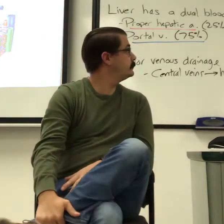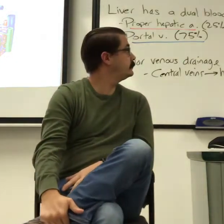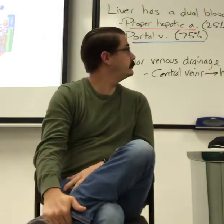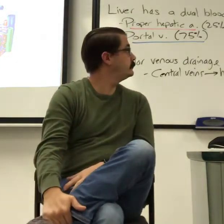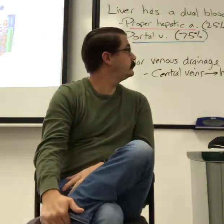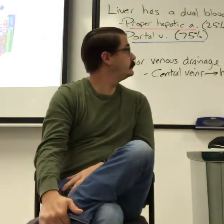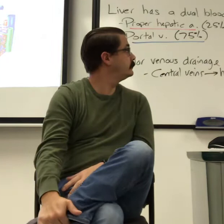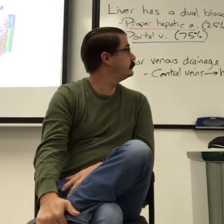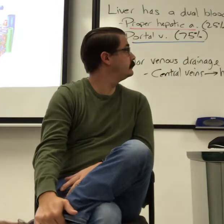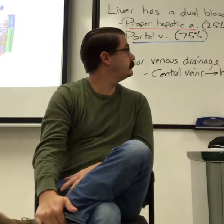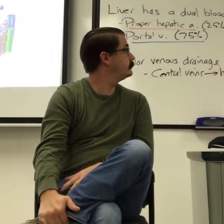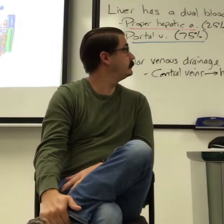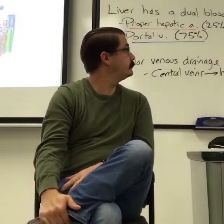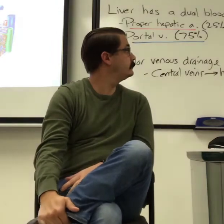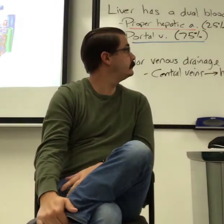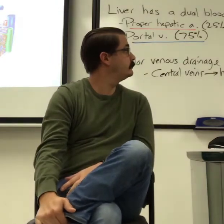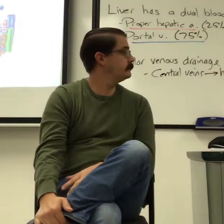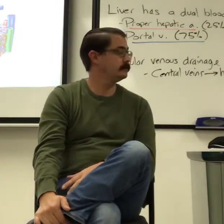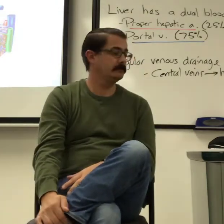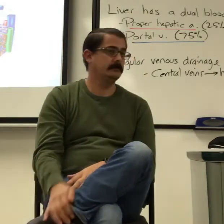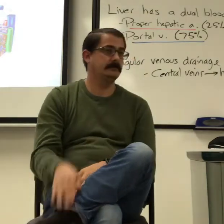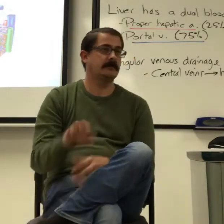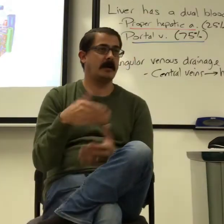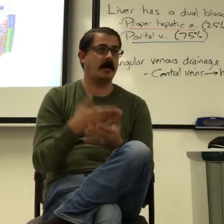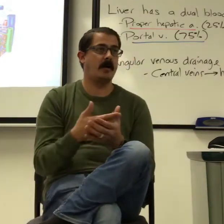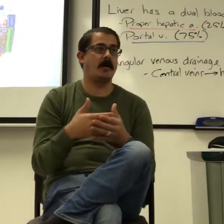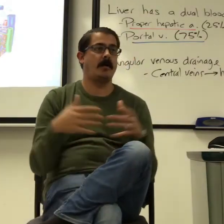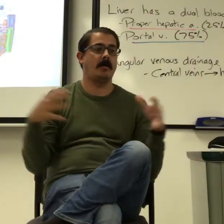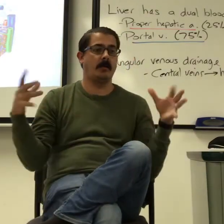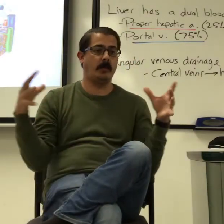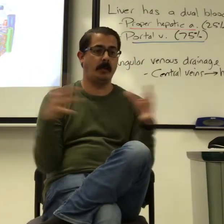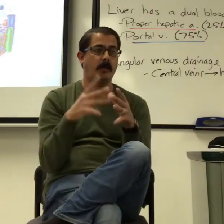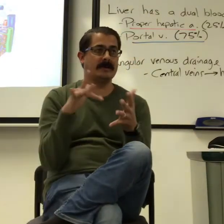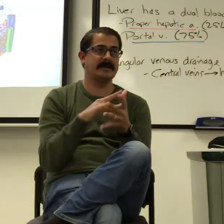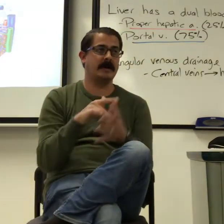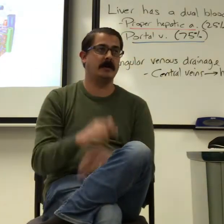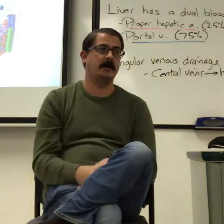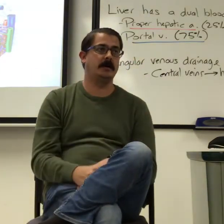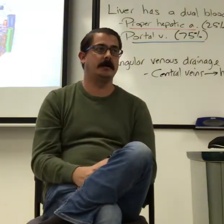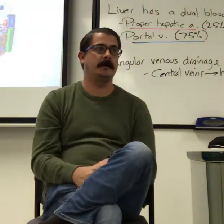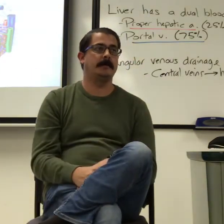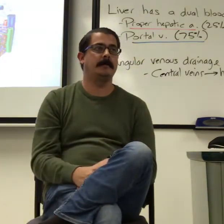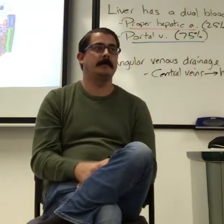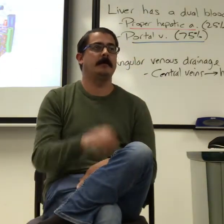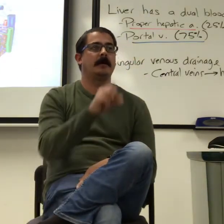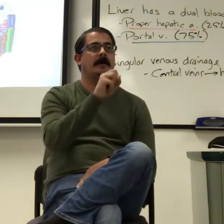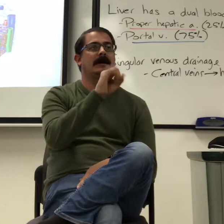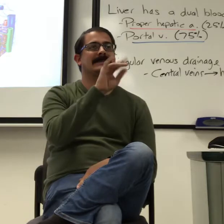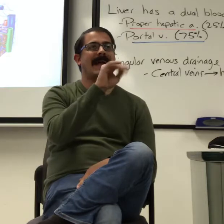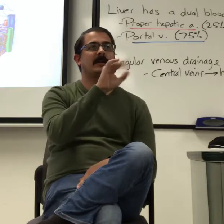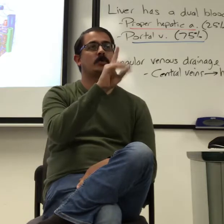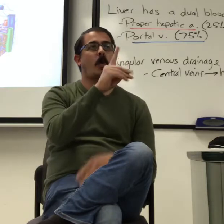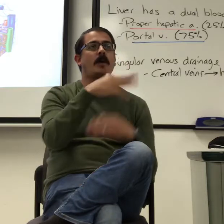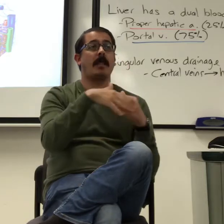flowing towards the central vein, what I keep calling the shower drain. All right, so sinusoidal blood is a